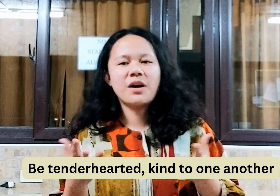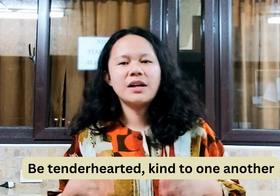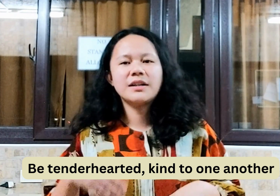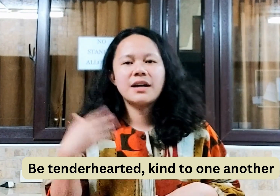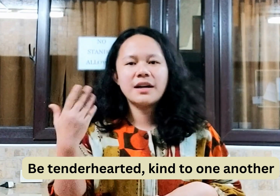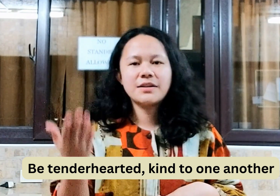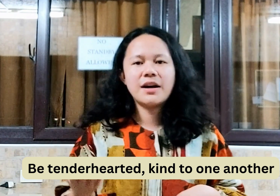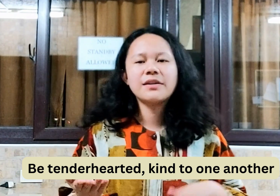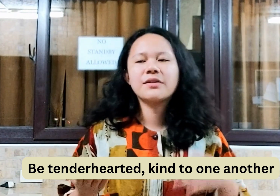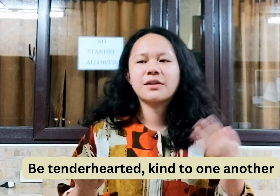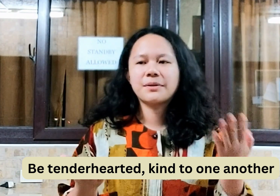one another.